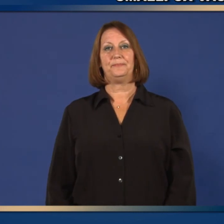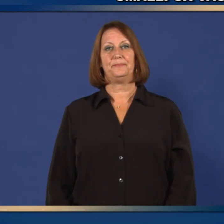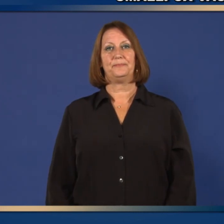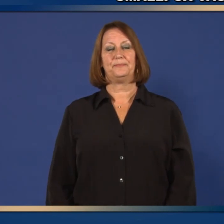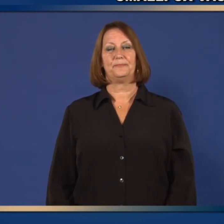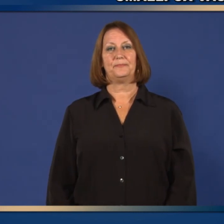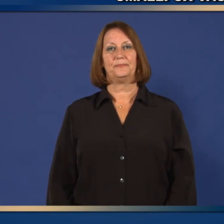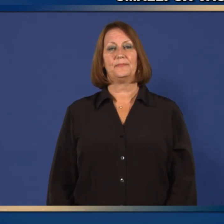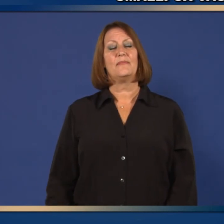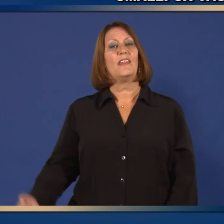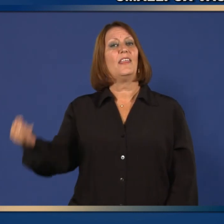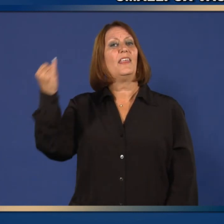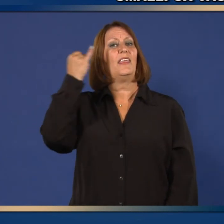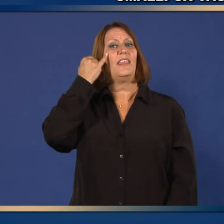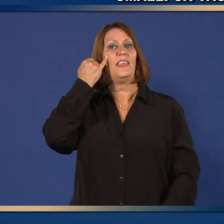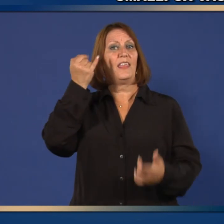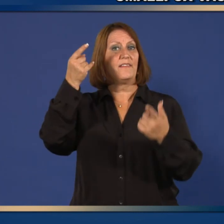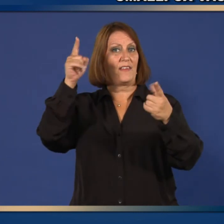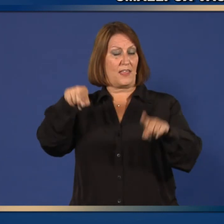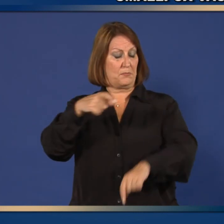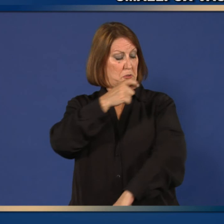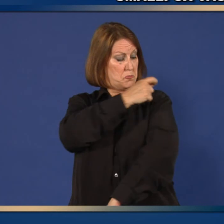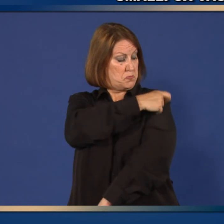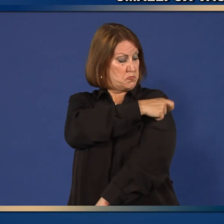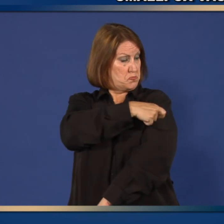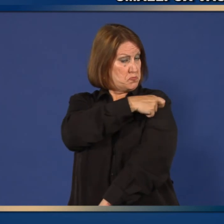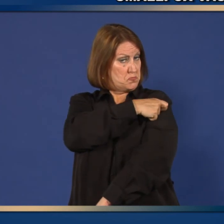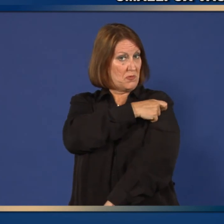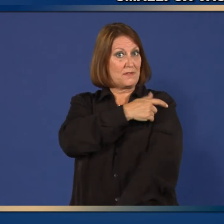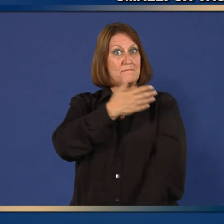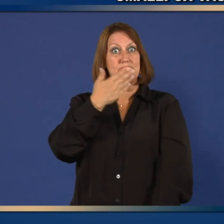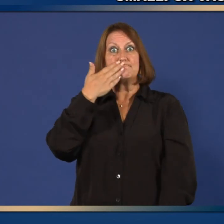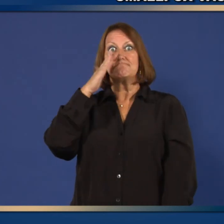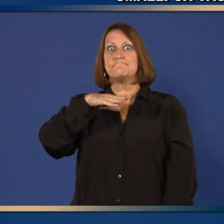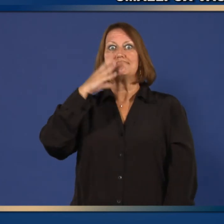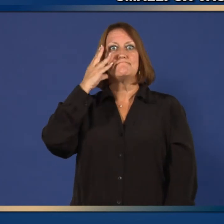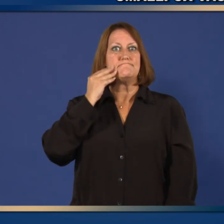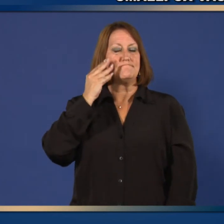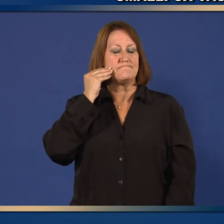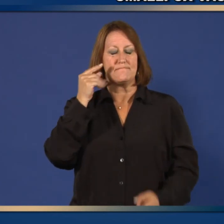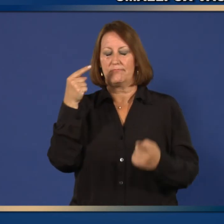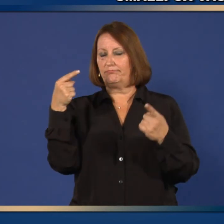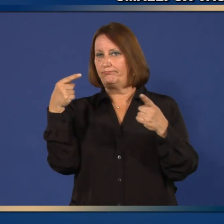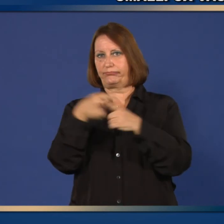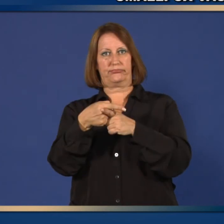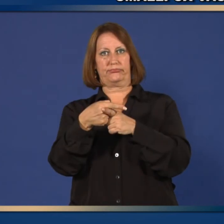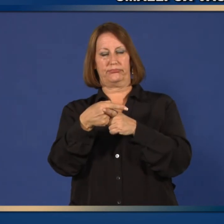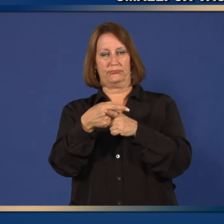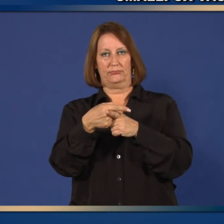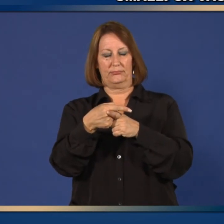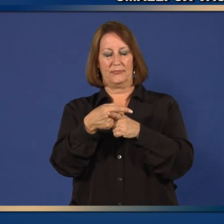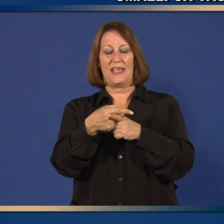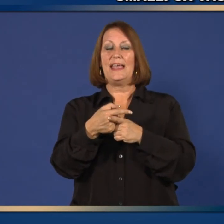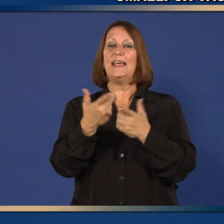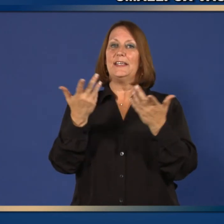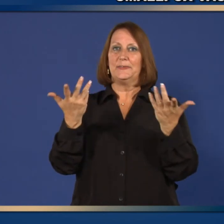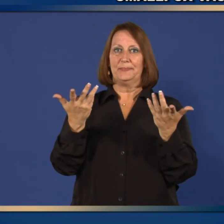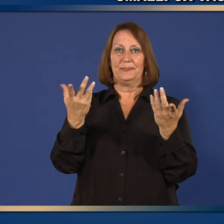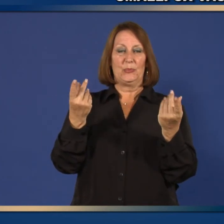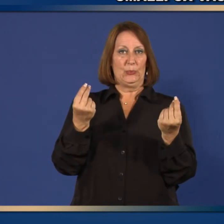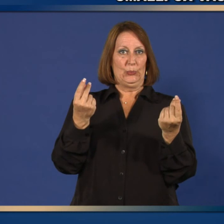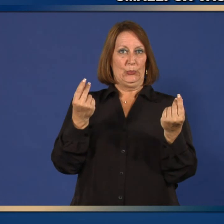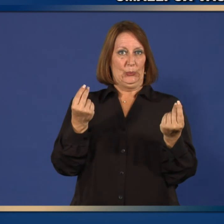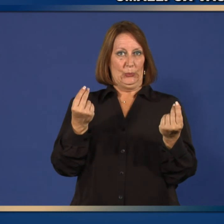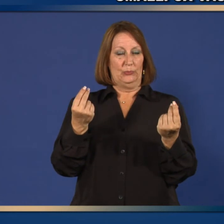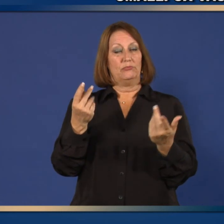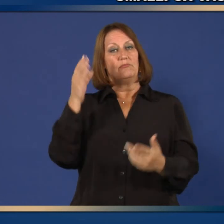In the rare event that you have a serious reaction to the smallpox vaccine, a federal program